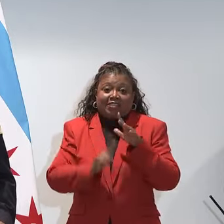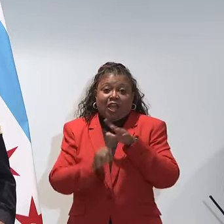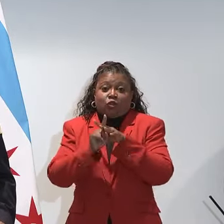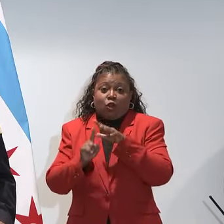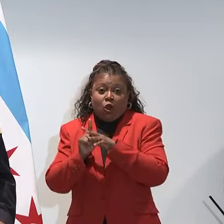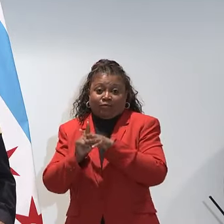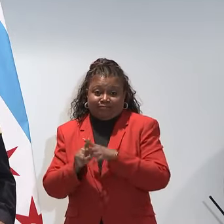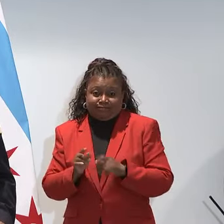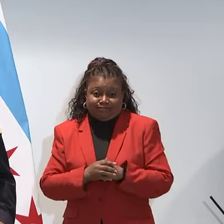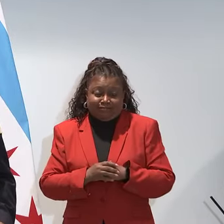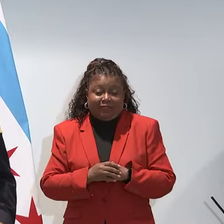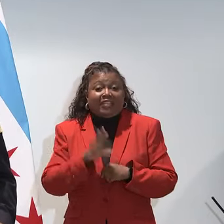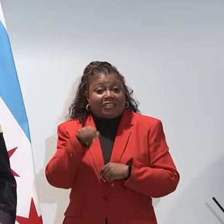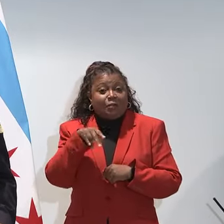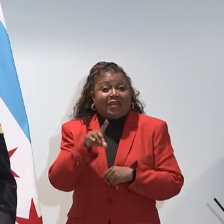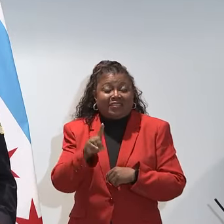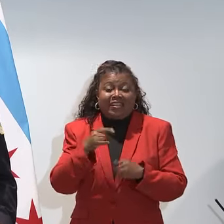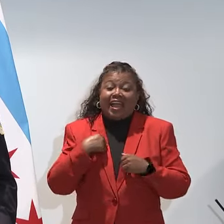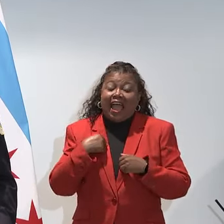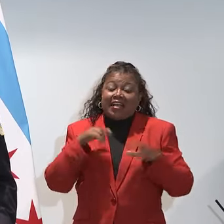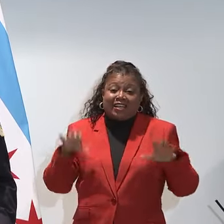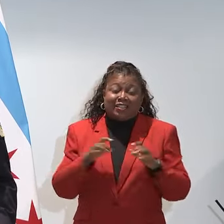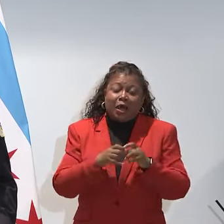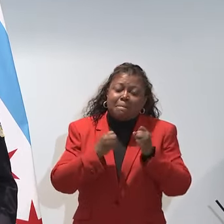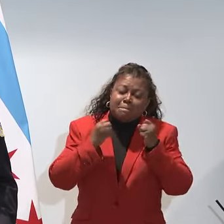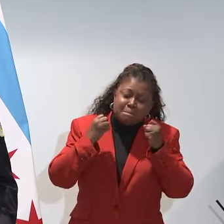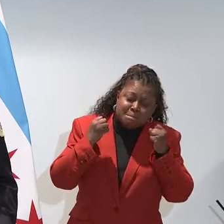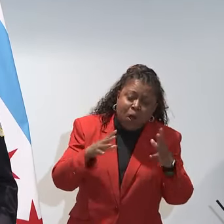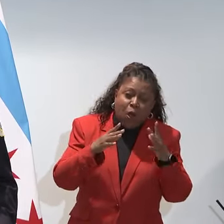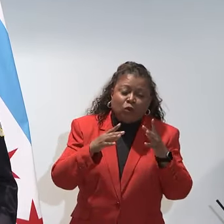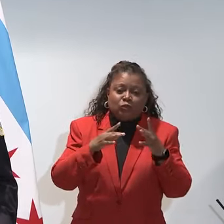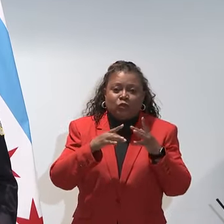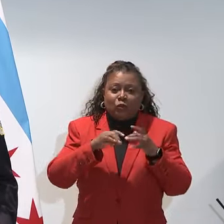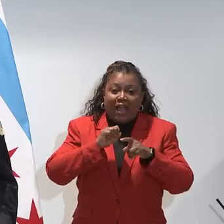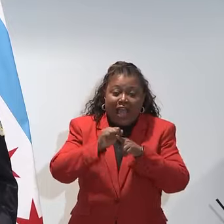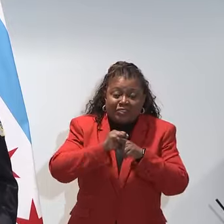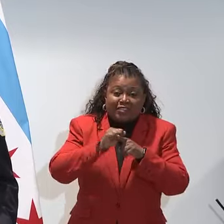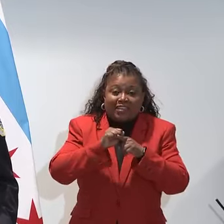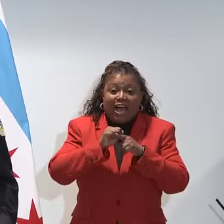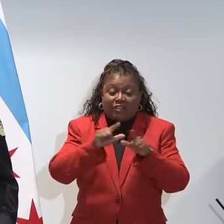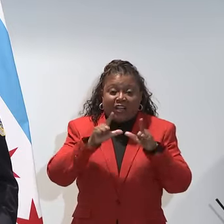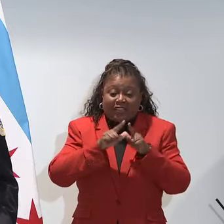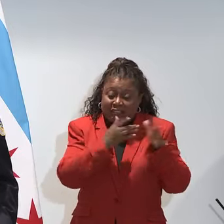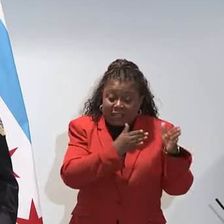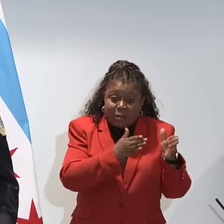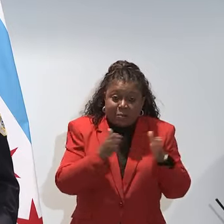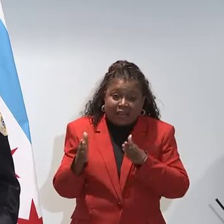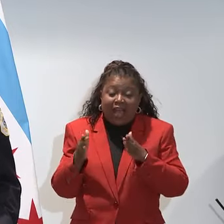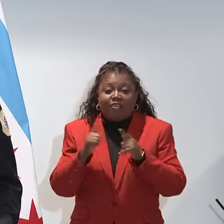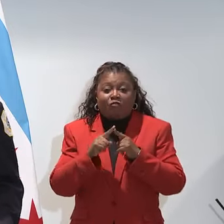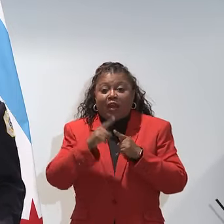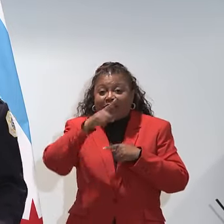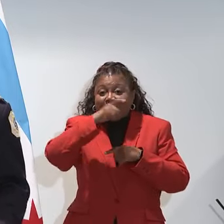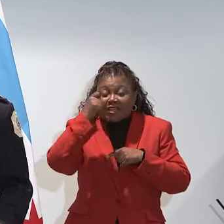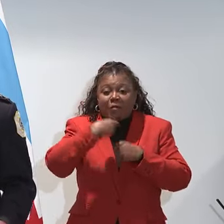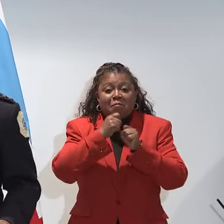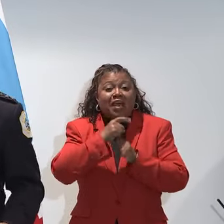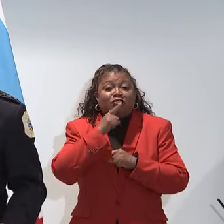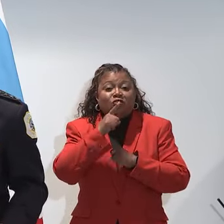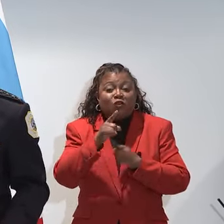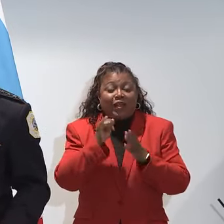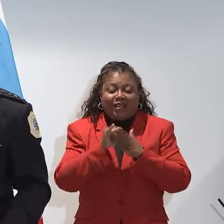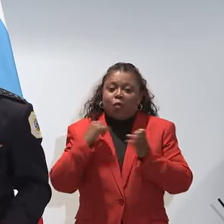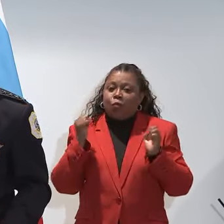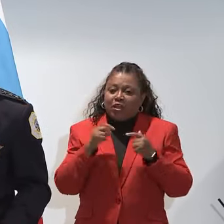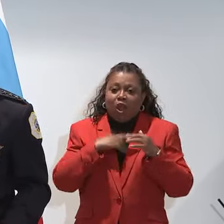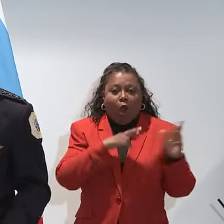occur. CPD has conducted multiple tabletop exercises to logistically plan for the summer and make sure